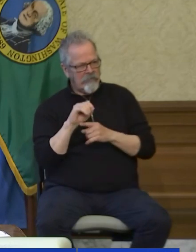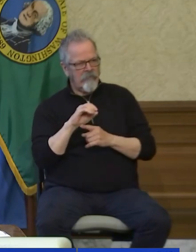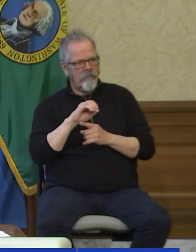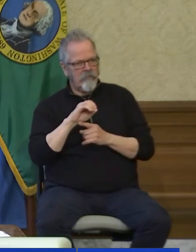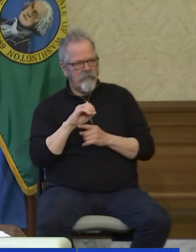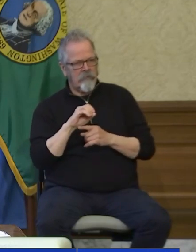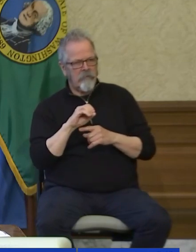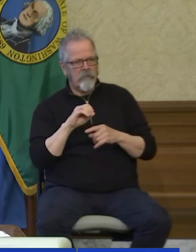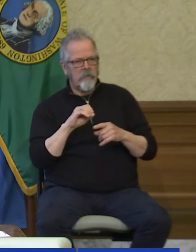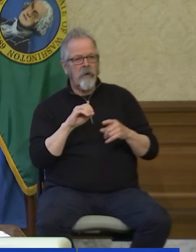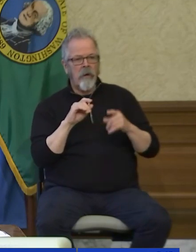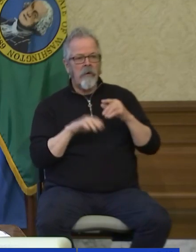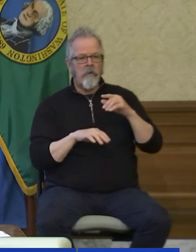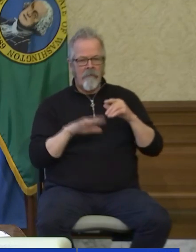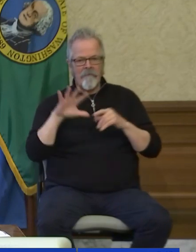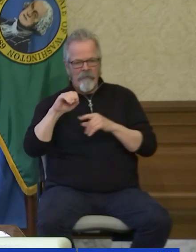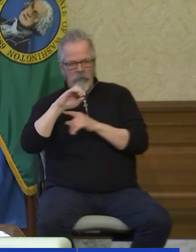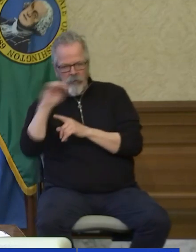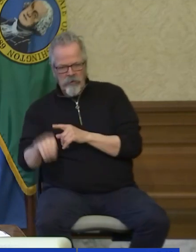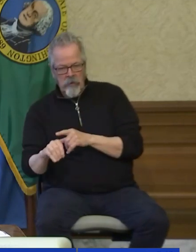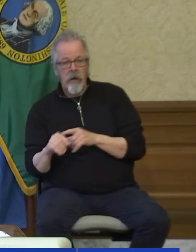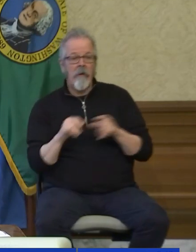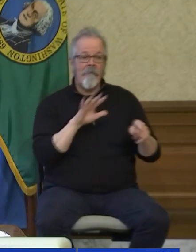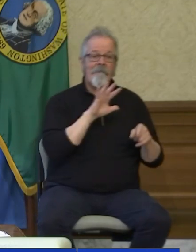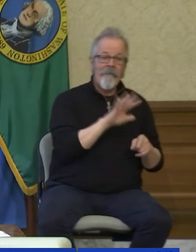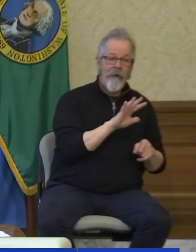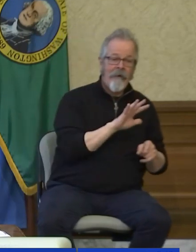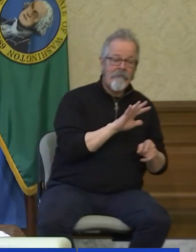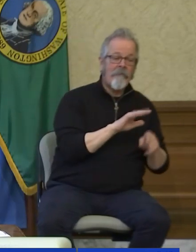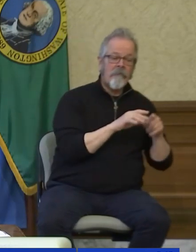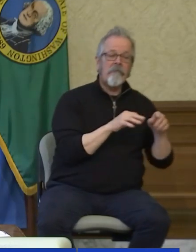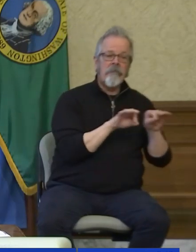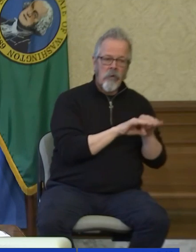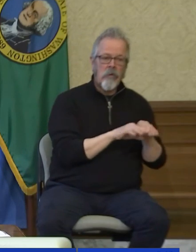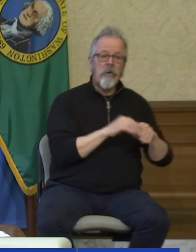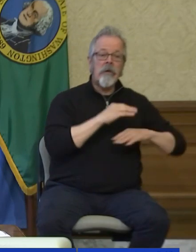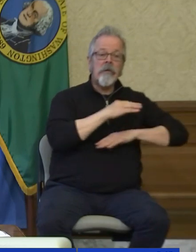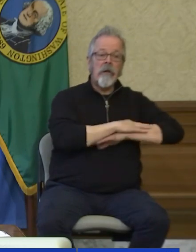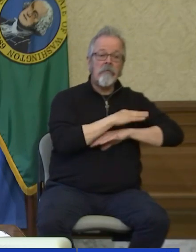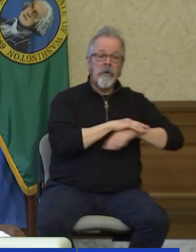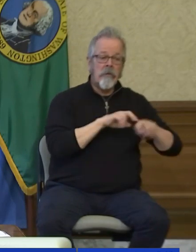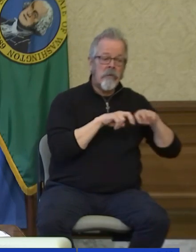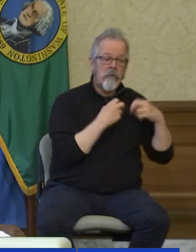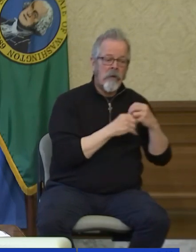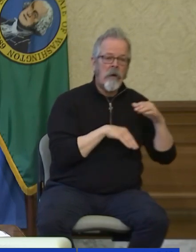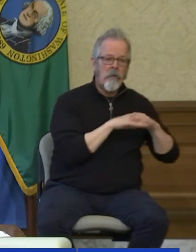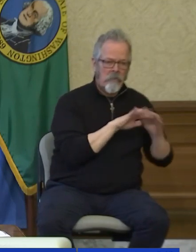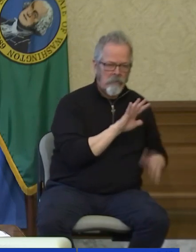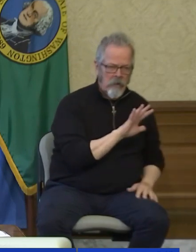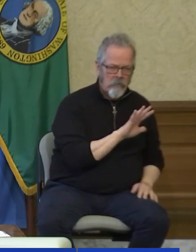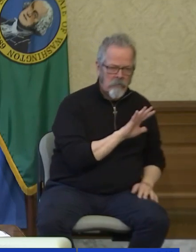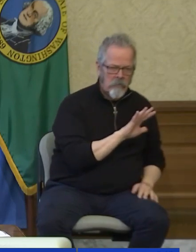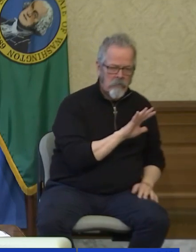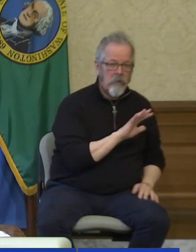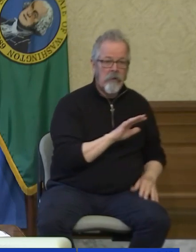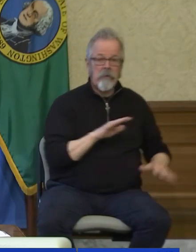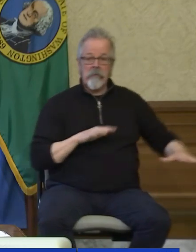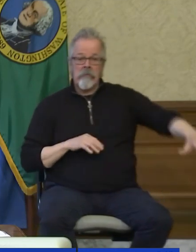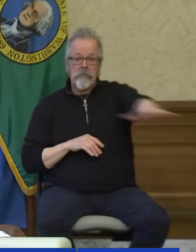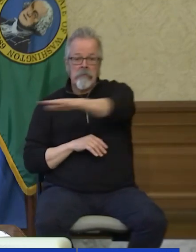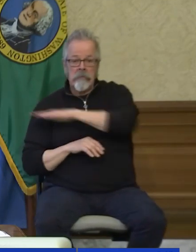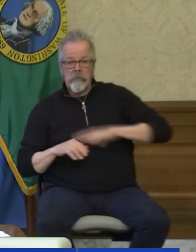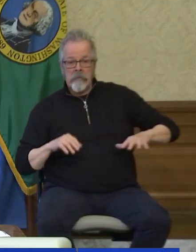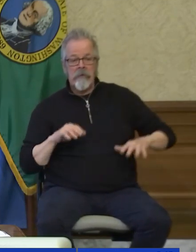even though telemarketing will remain strongly encouraged. Pet care services, including grooming,